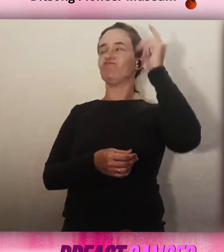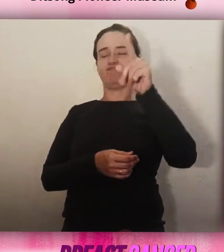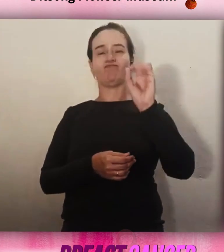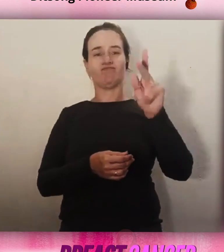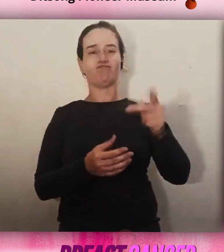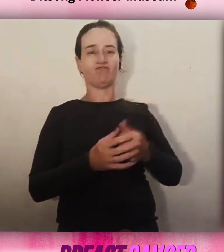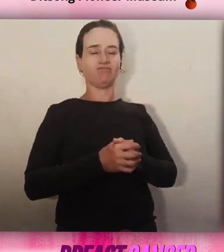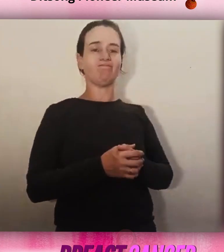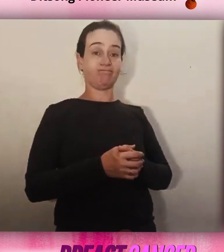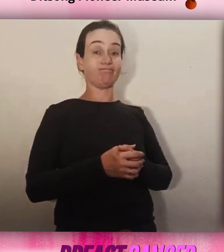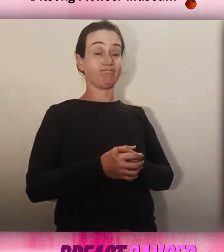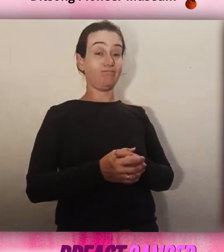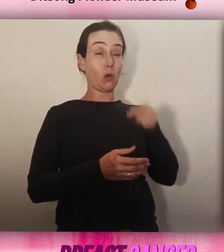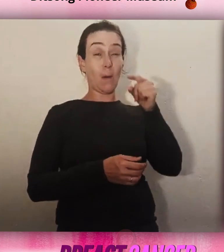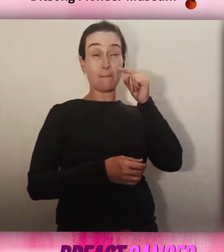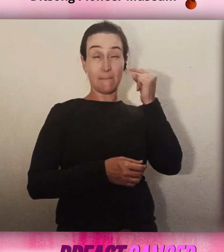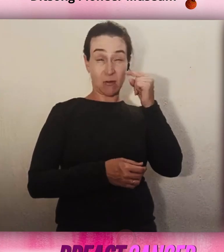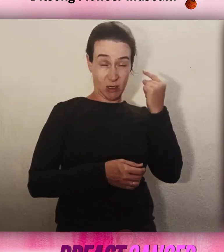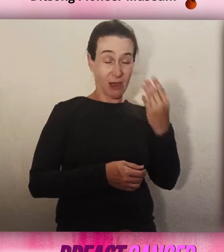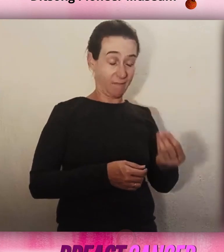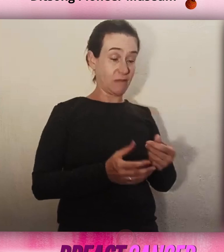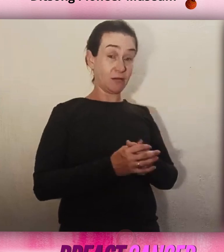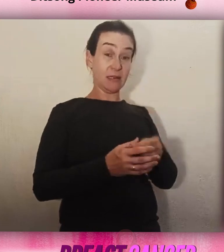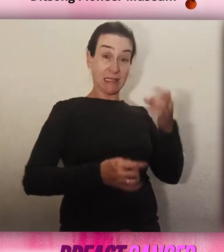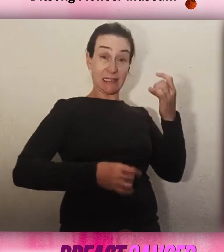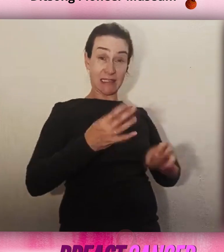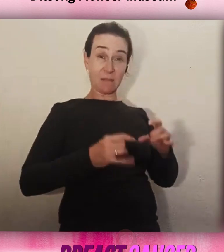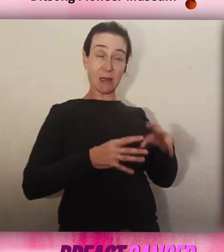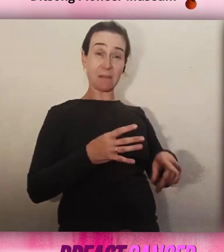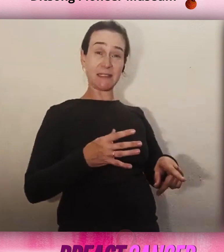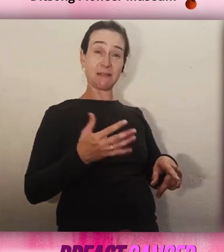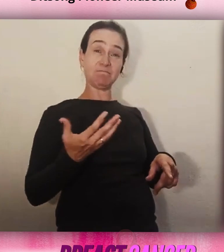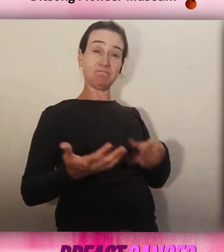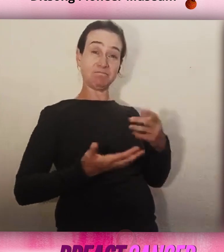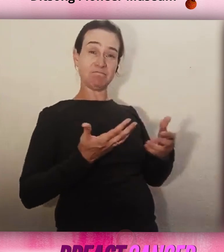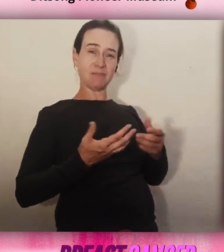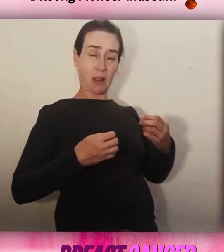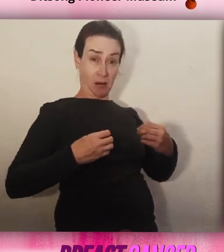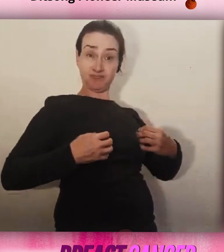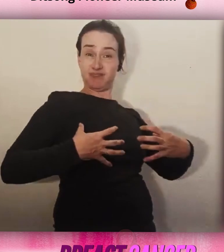note. Yes. All And right. also remember, during your menstruation, Yeah. some of our boobs